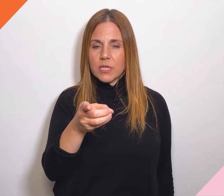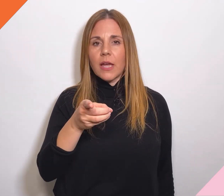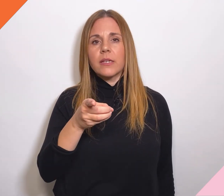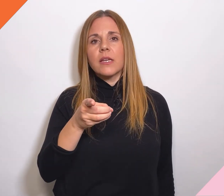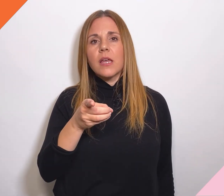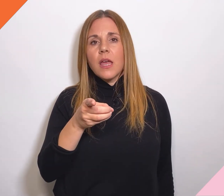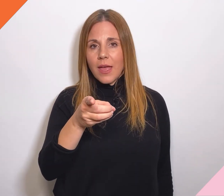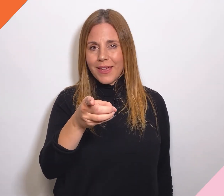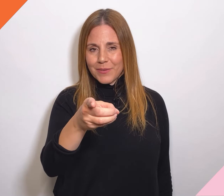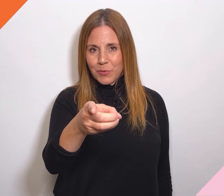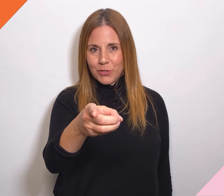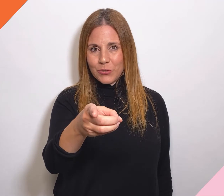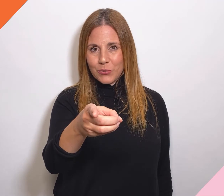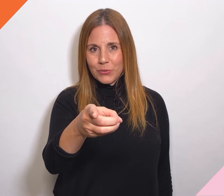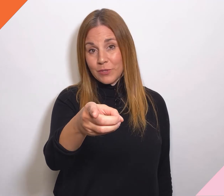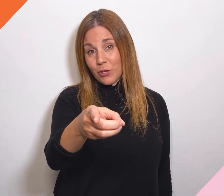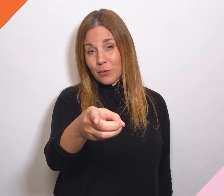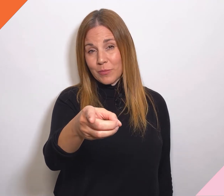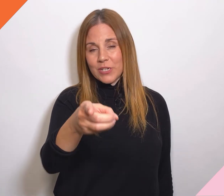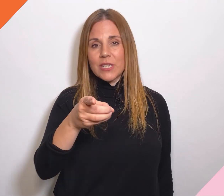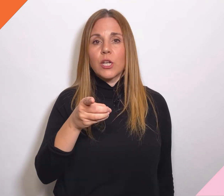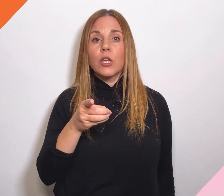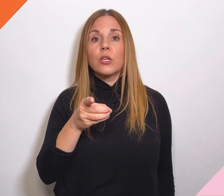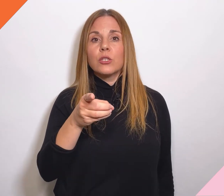side and point to the other person. You.